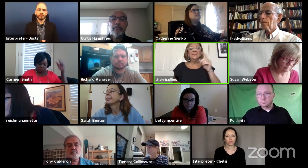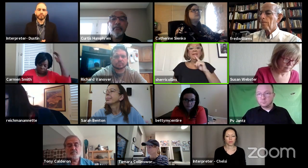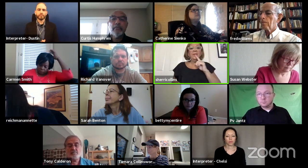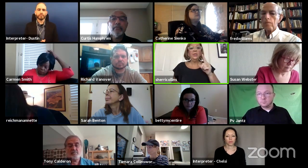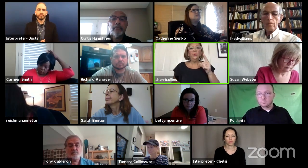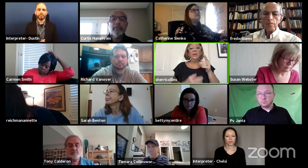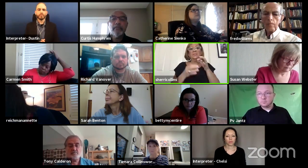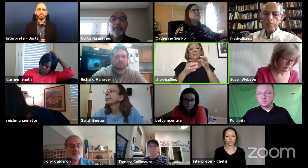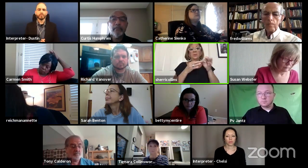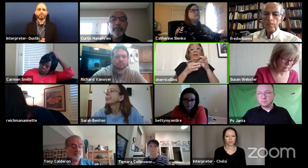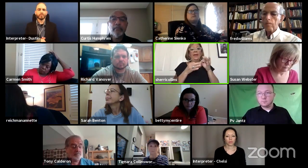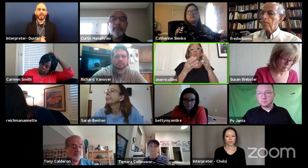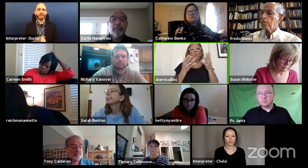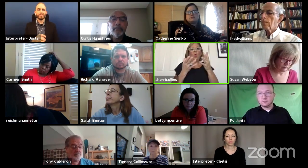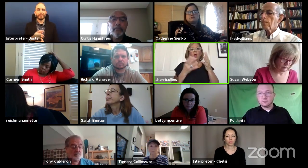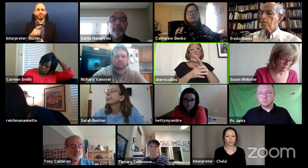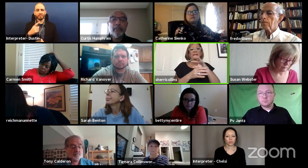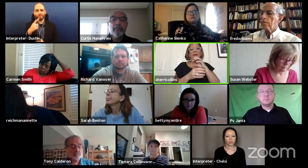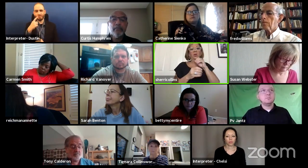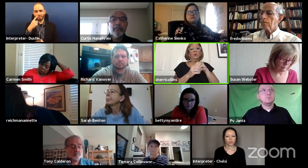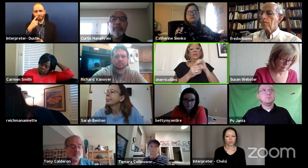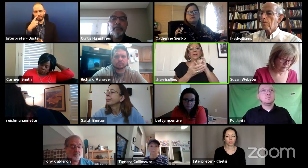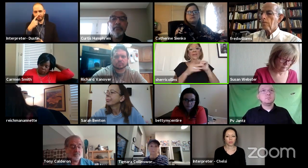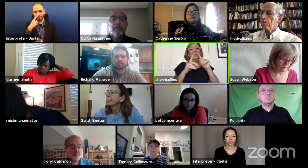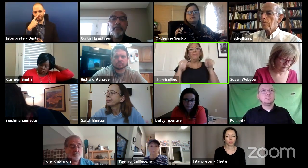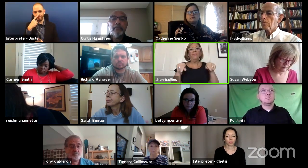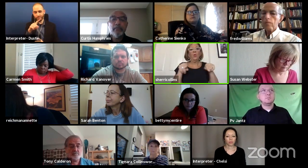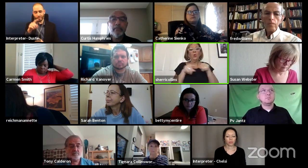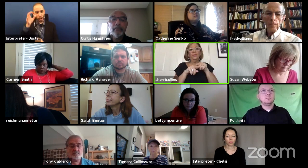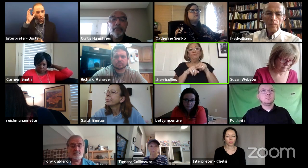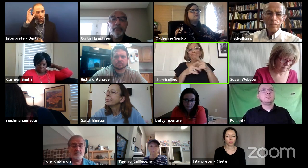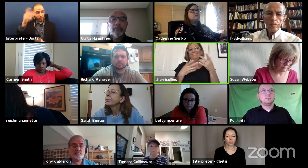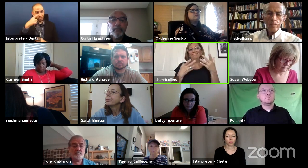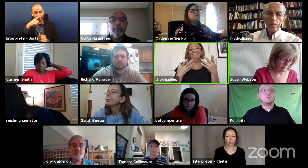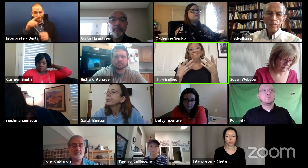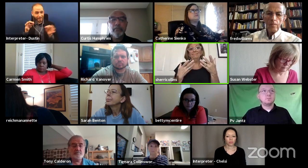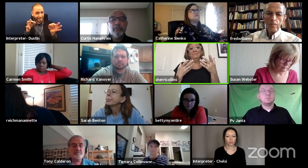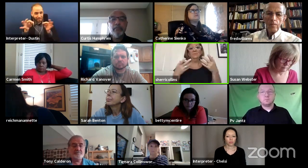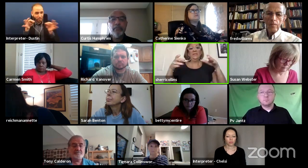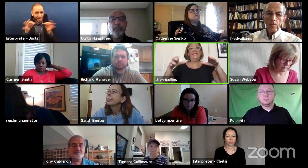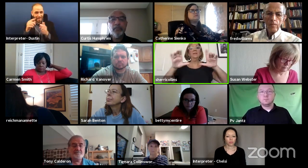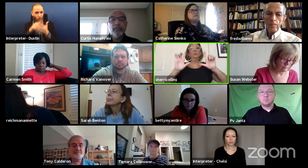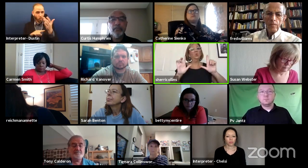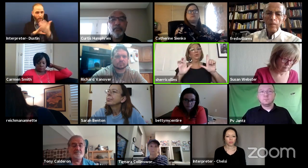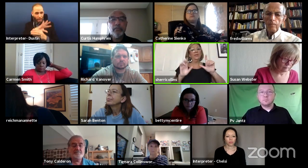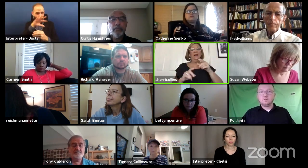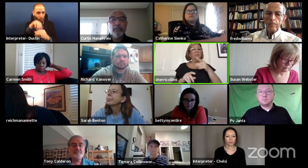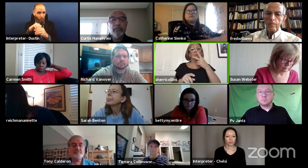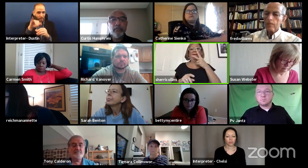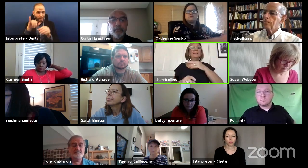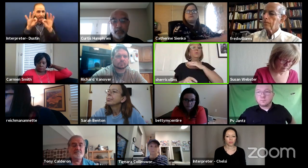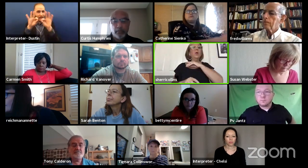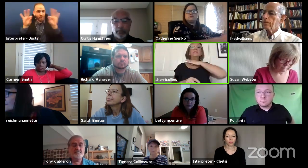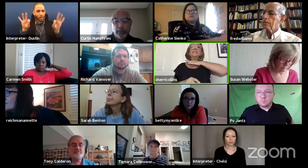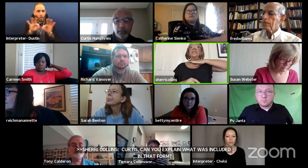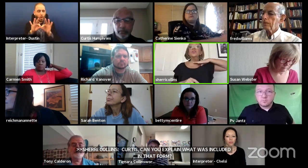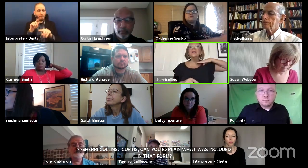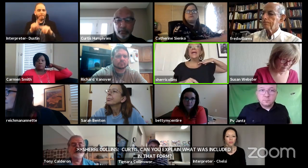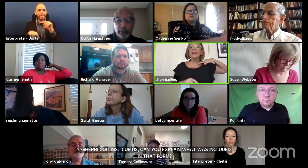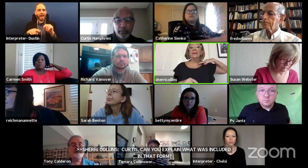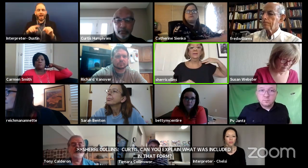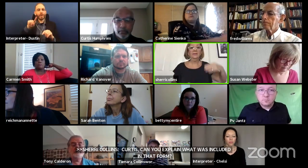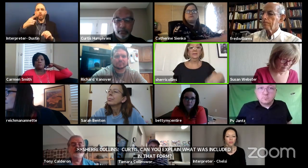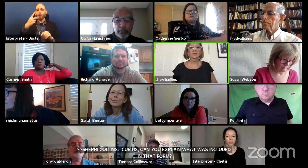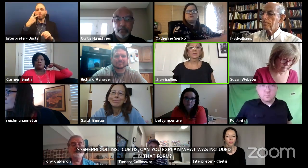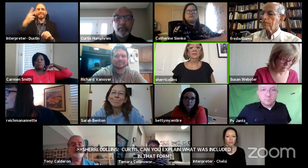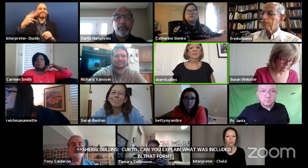Curtis, can you explain what is included in that form? We need to move you down because we only see your